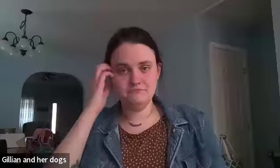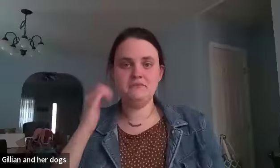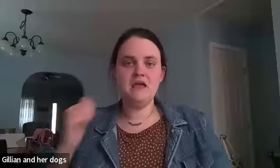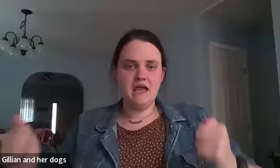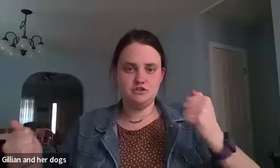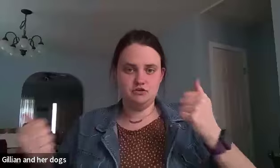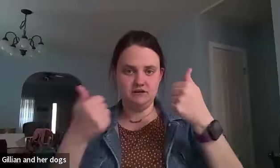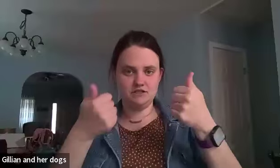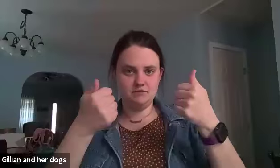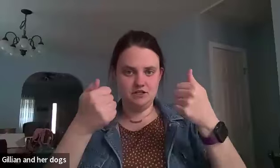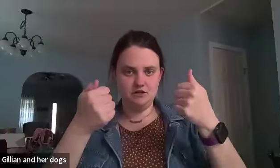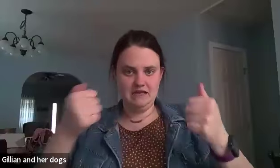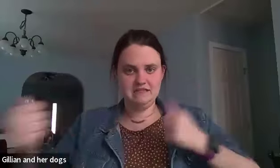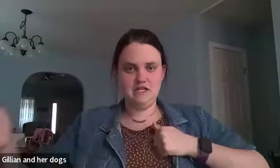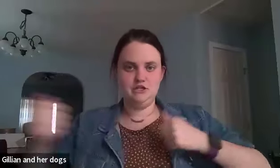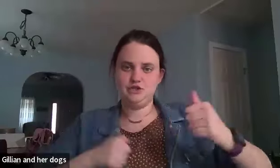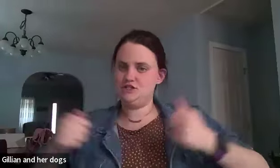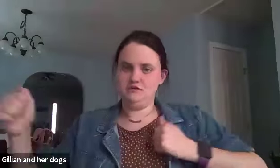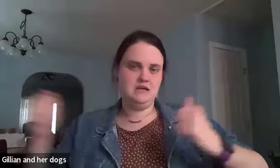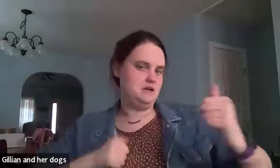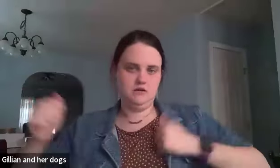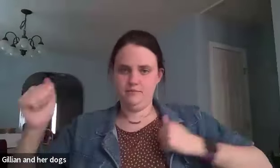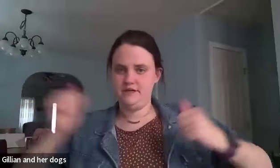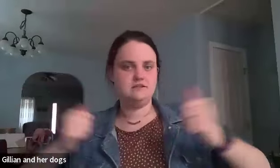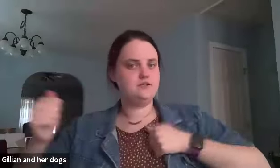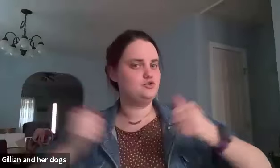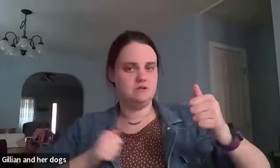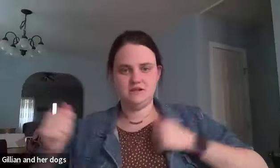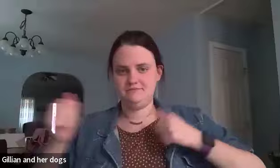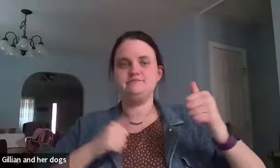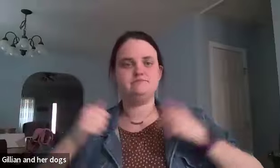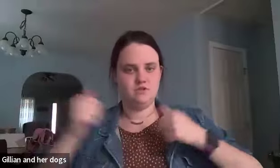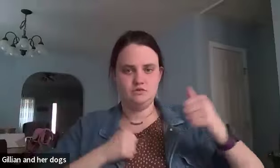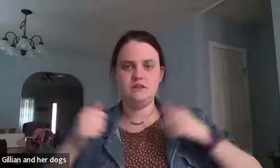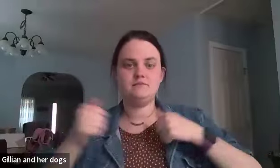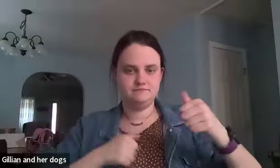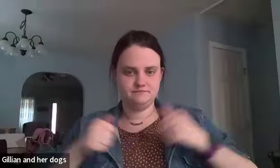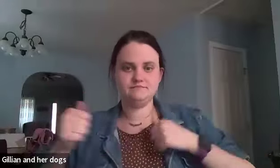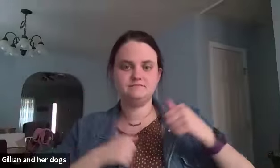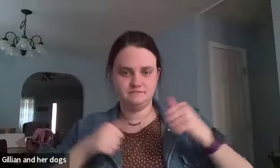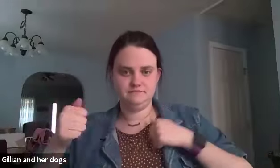own. And so gorilla is going to be two A's, and you just do King Kong, basically. Gorilla, gorilla.